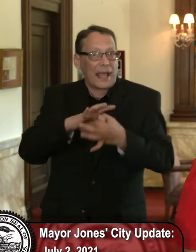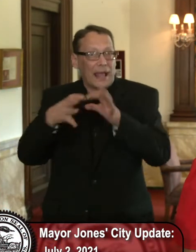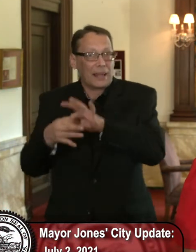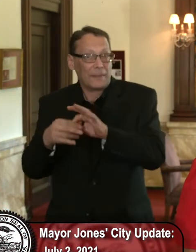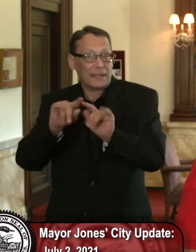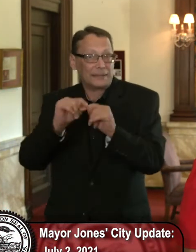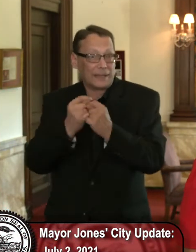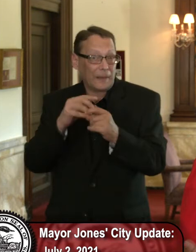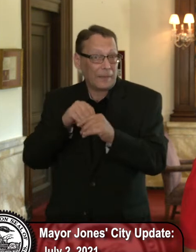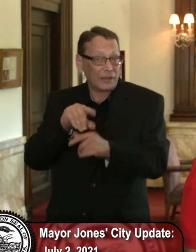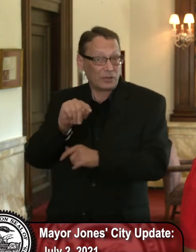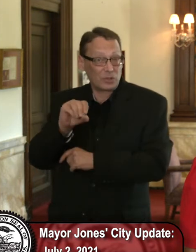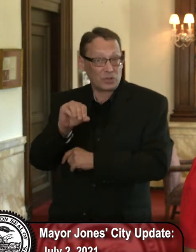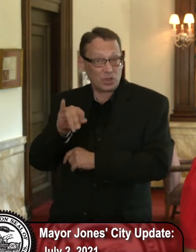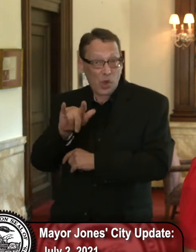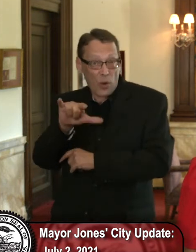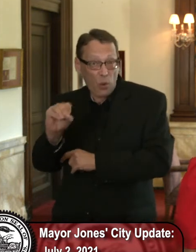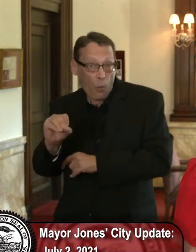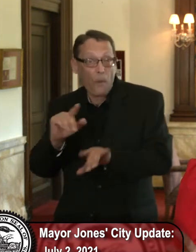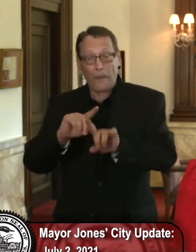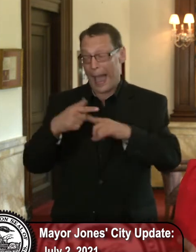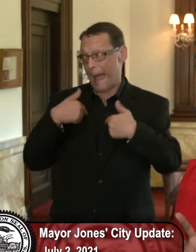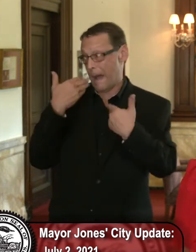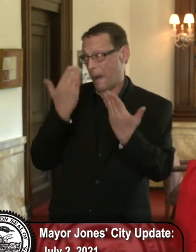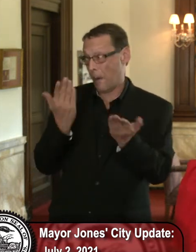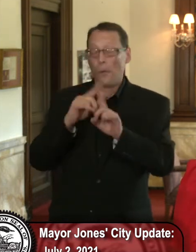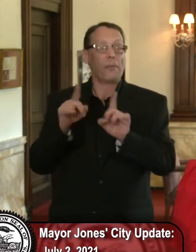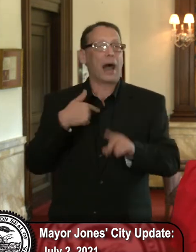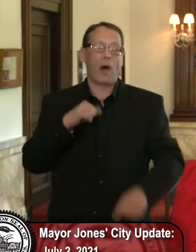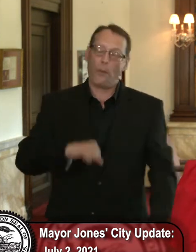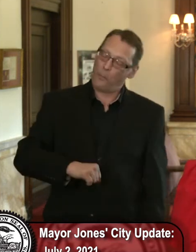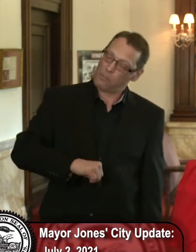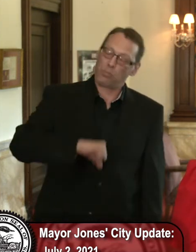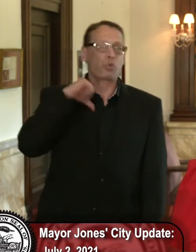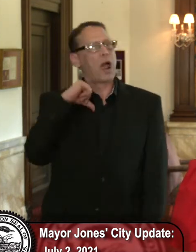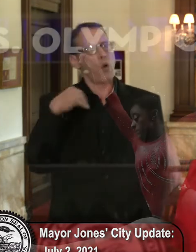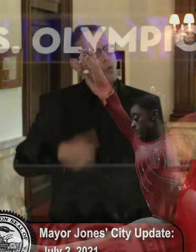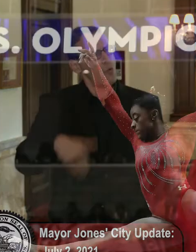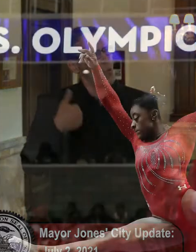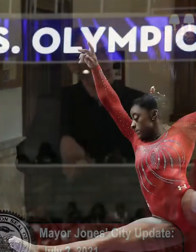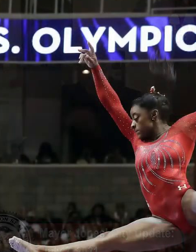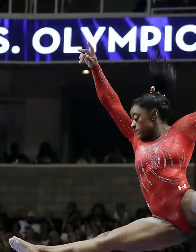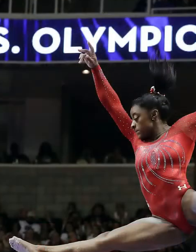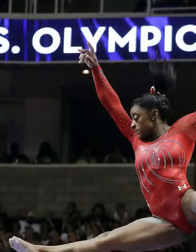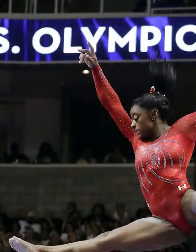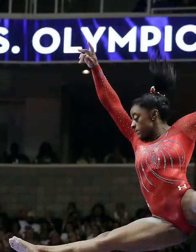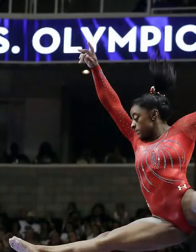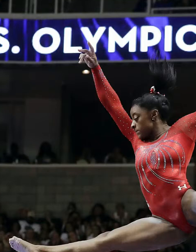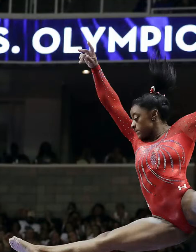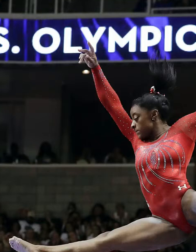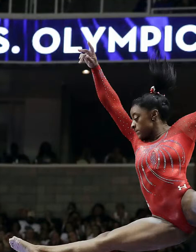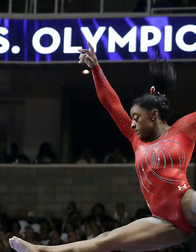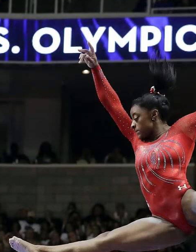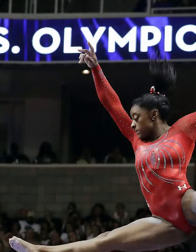in Tokyo. I don't know about you, but I felt so proud seeing superstar Simone Biles visiting the Gateway